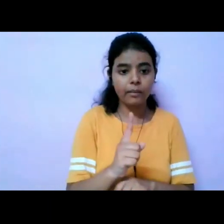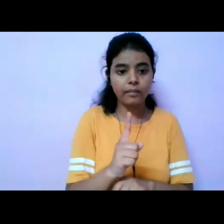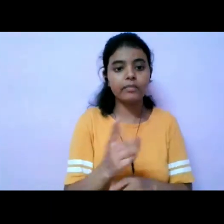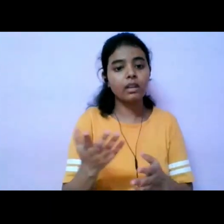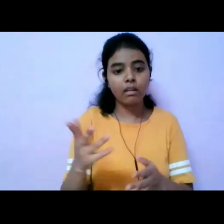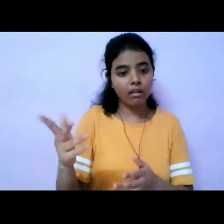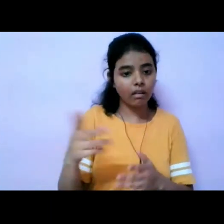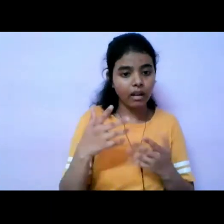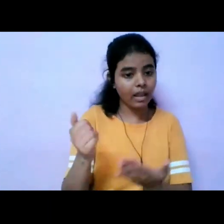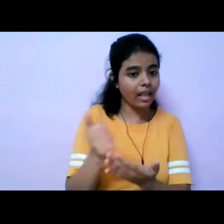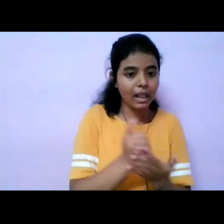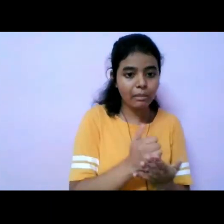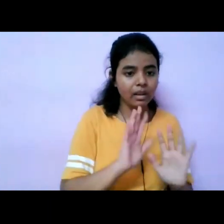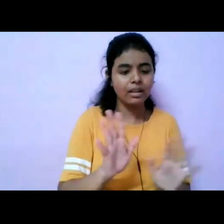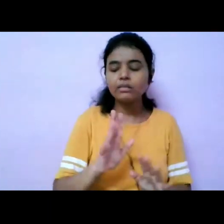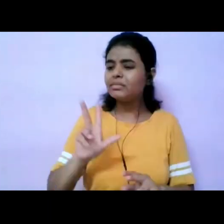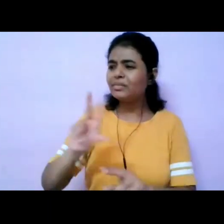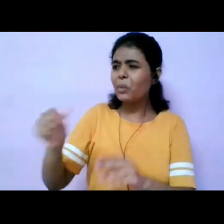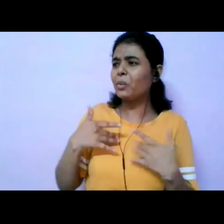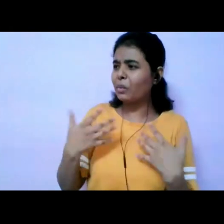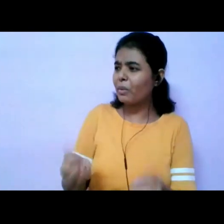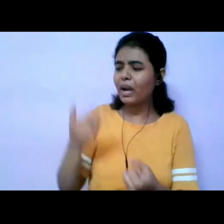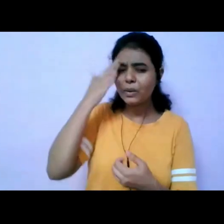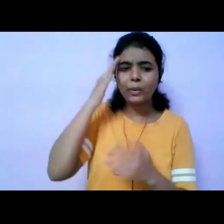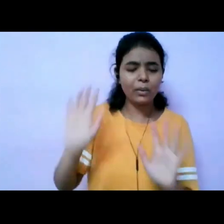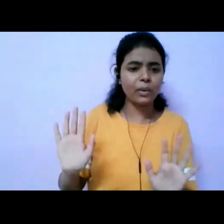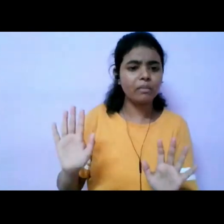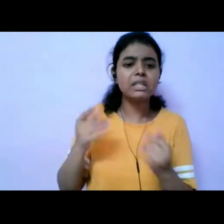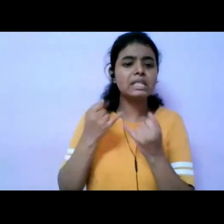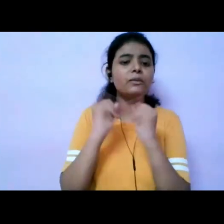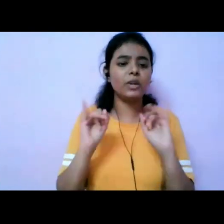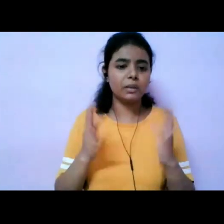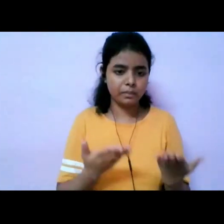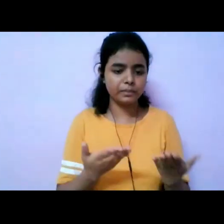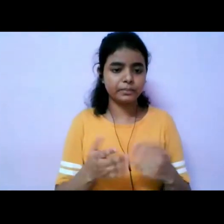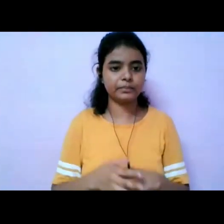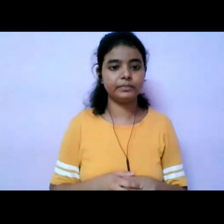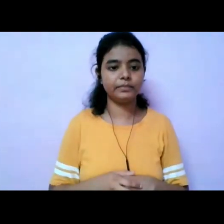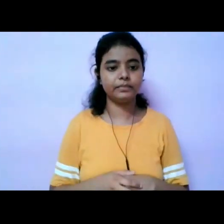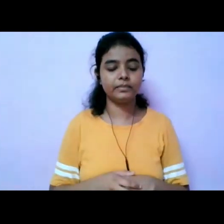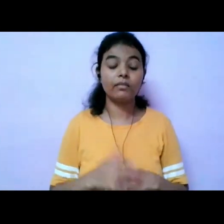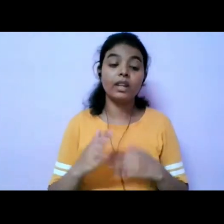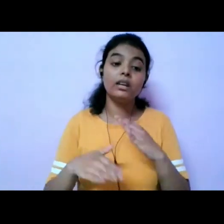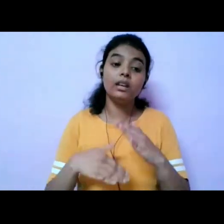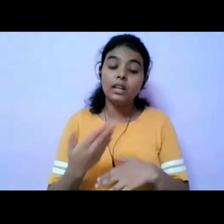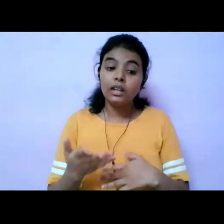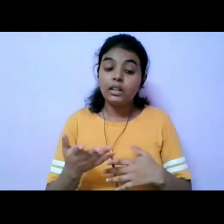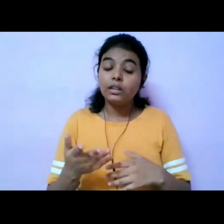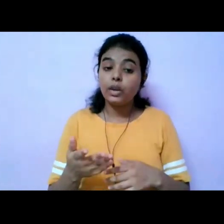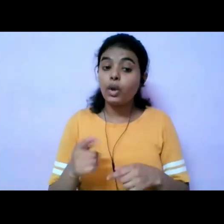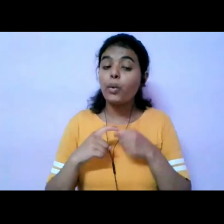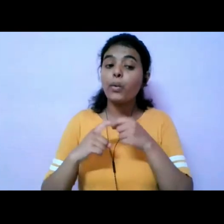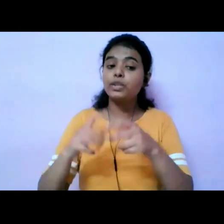I need and you can't tell me, right? That's freedom. Right. But then the larger question, of